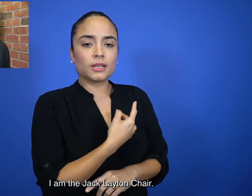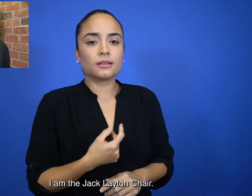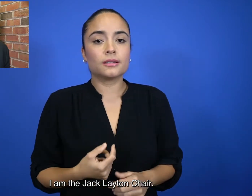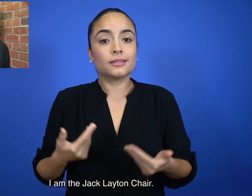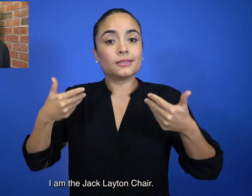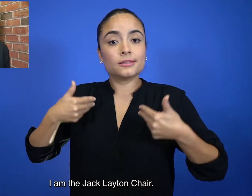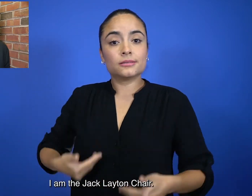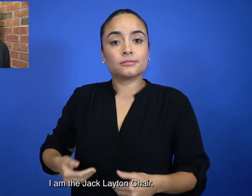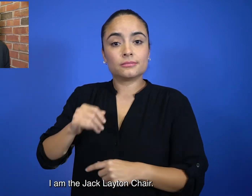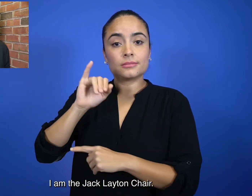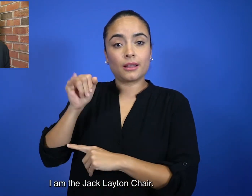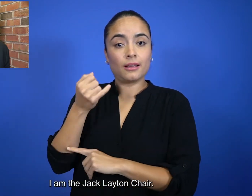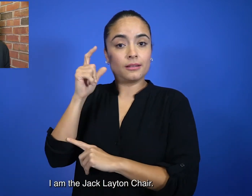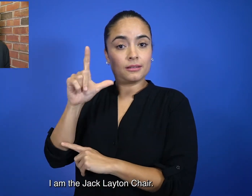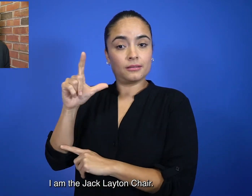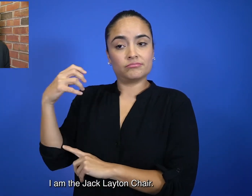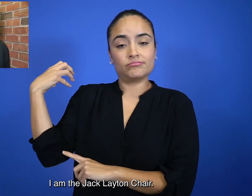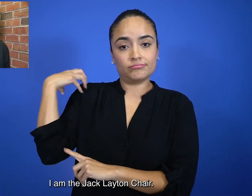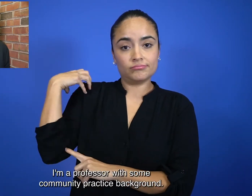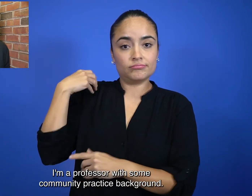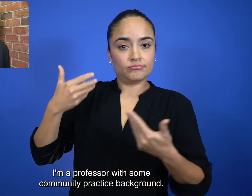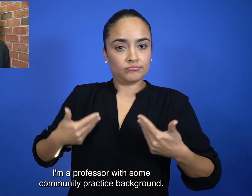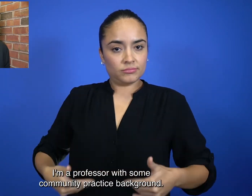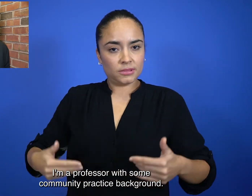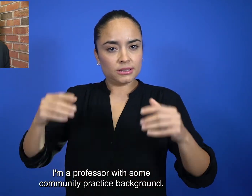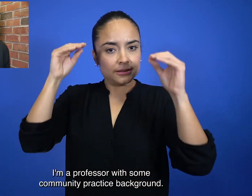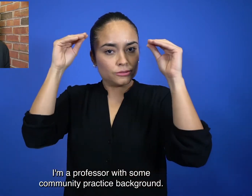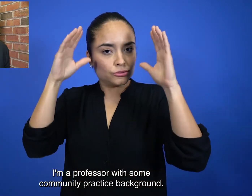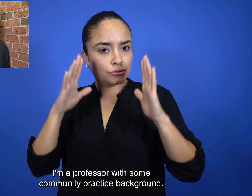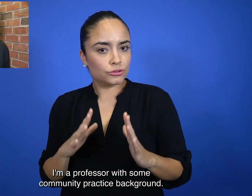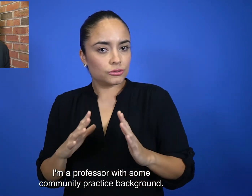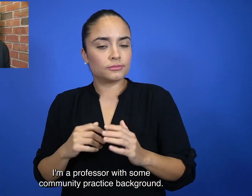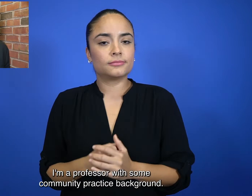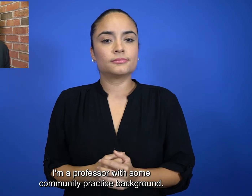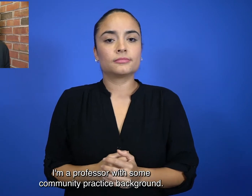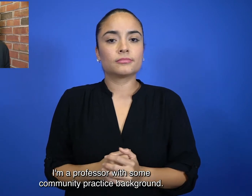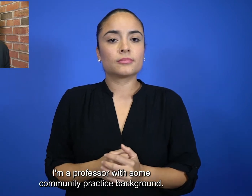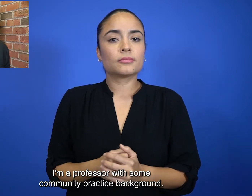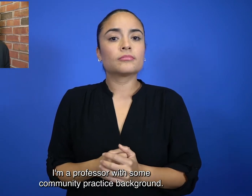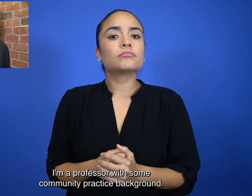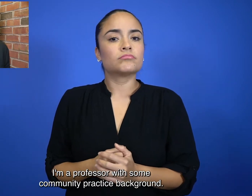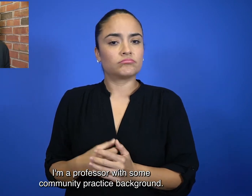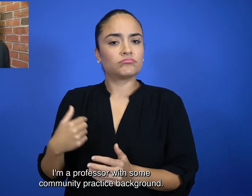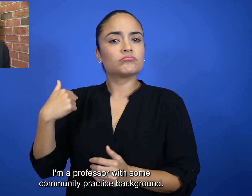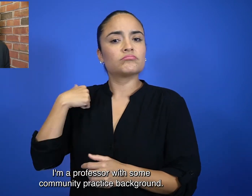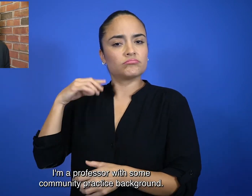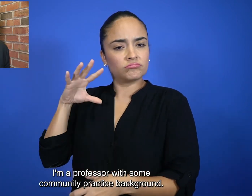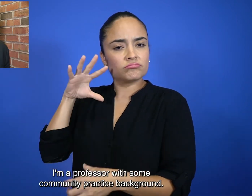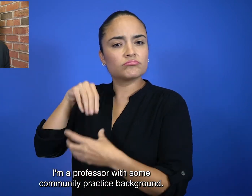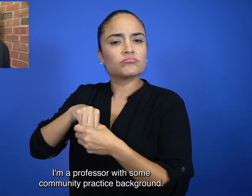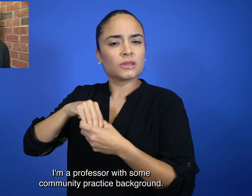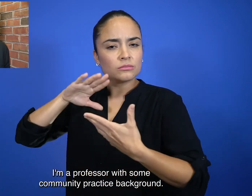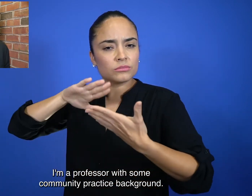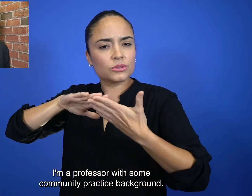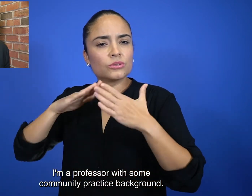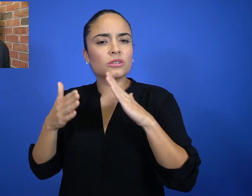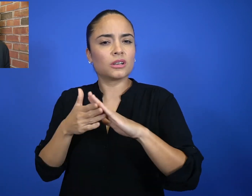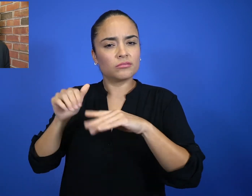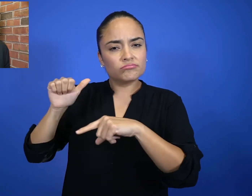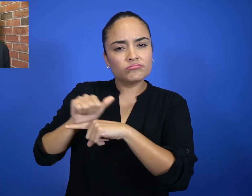I am the Jack Layton Chair. I'm a professor with some community practice